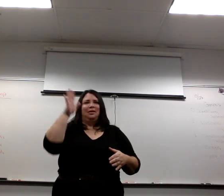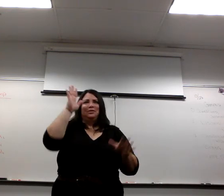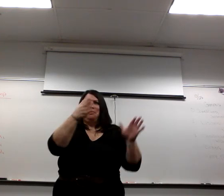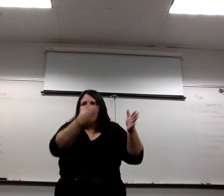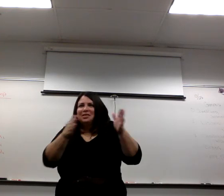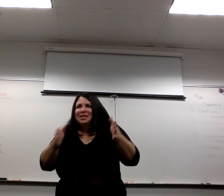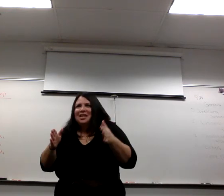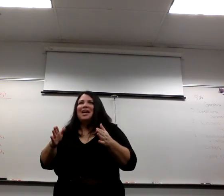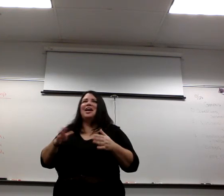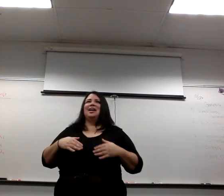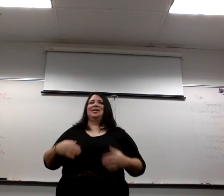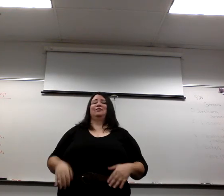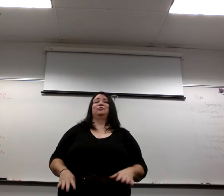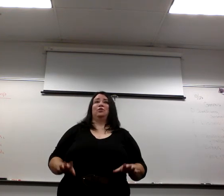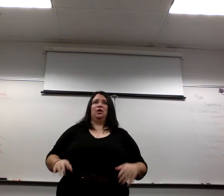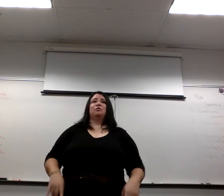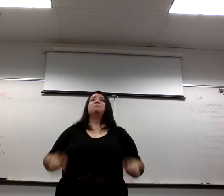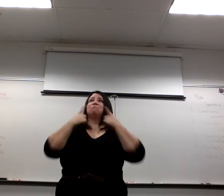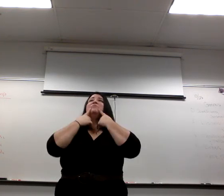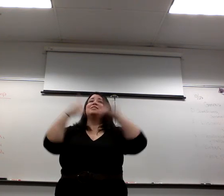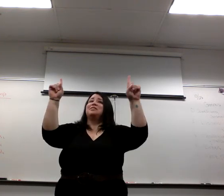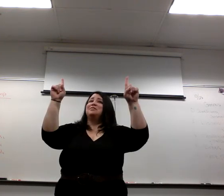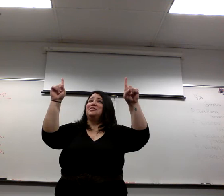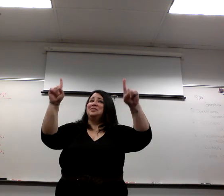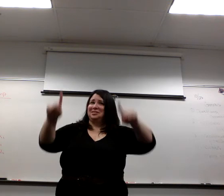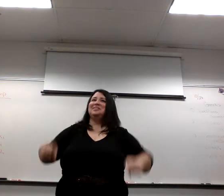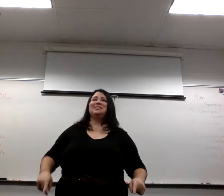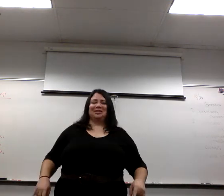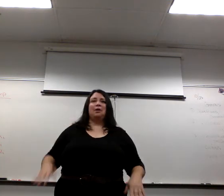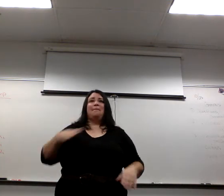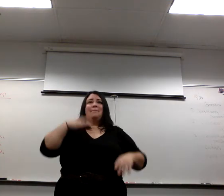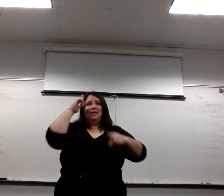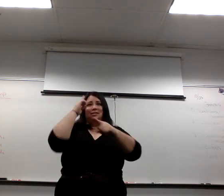Which worked very well. My sister and I were just running.